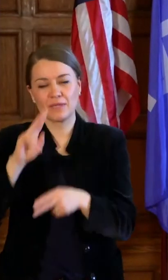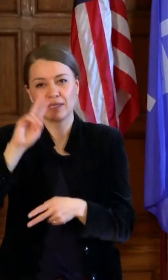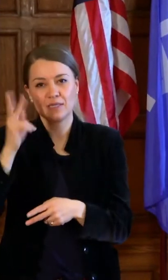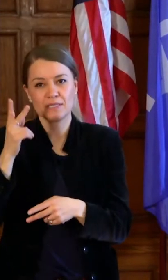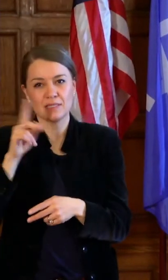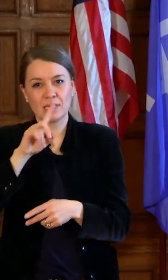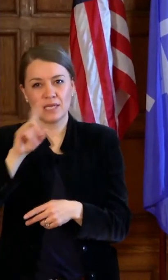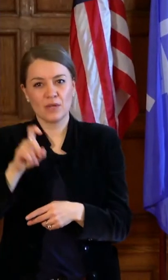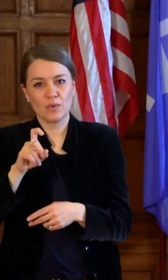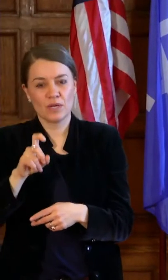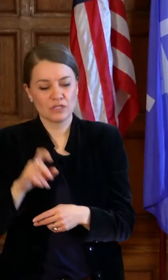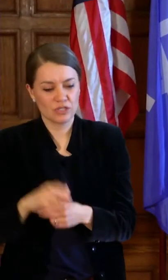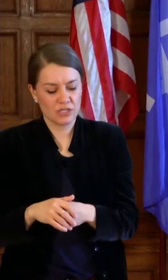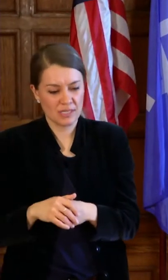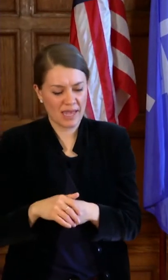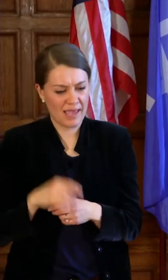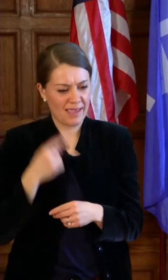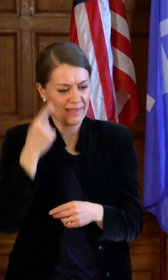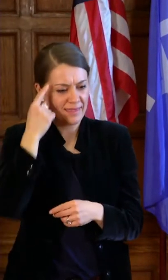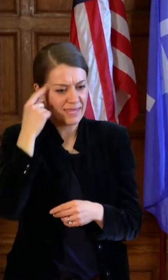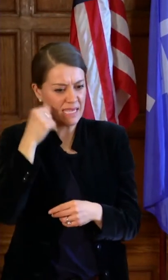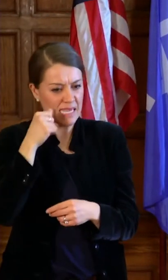taking the course, I think it was yesterday,